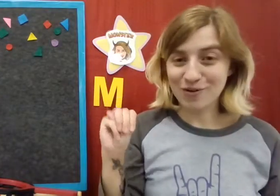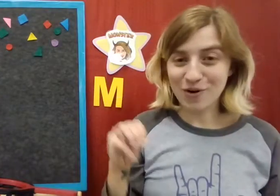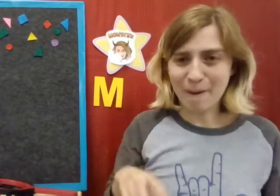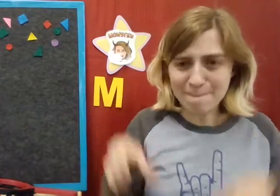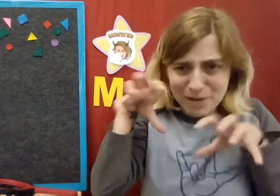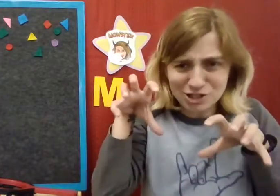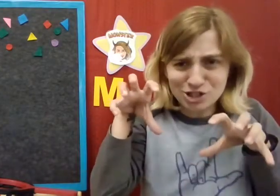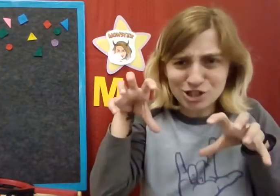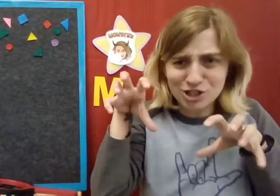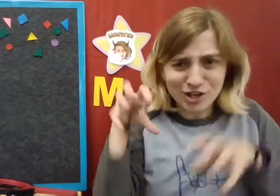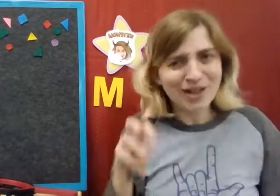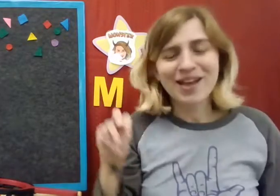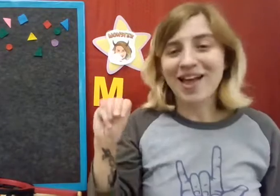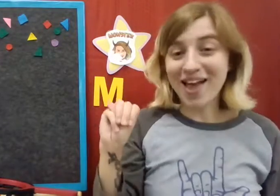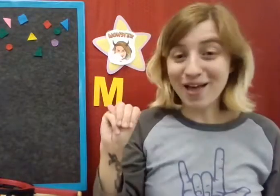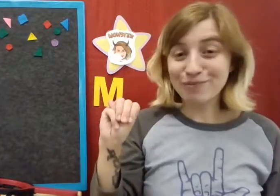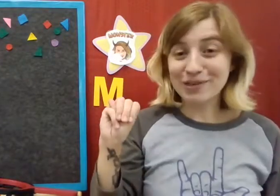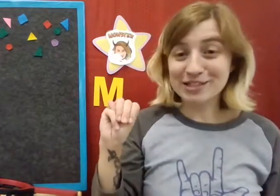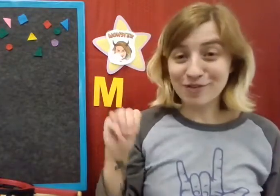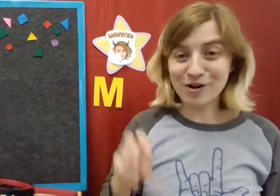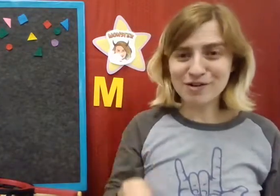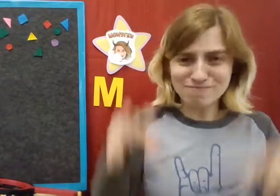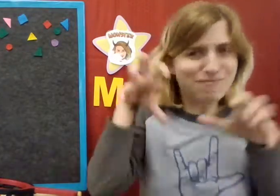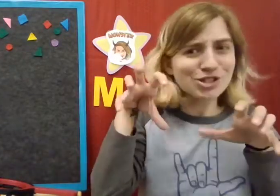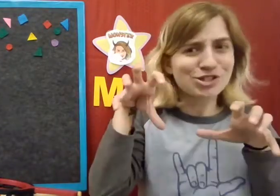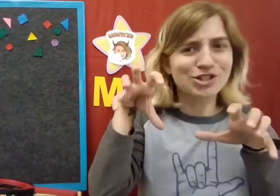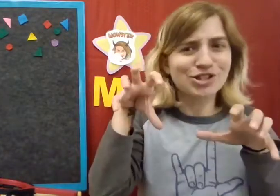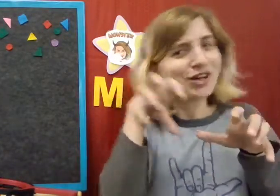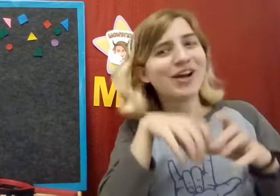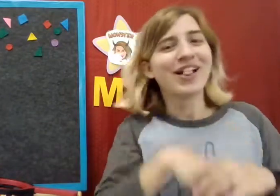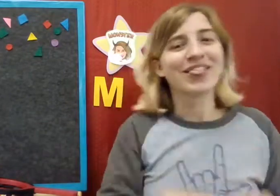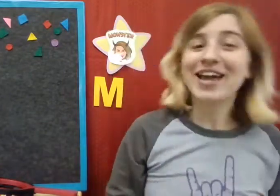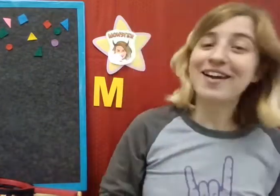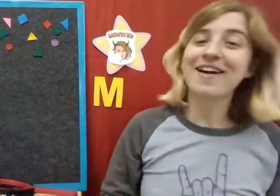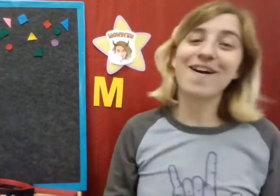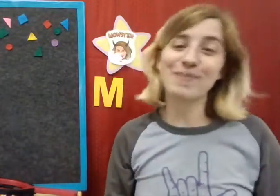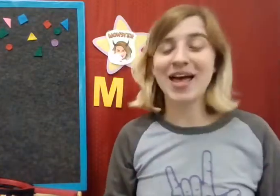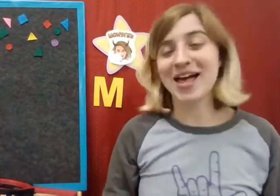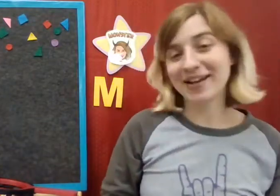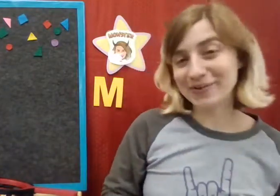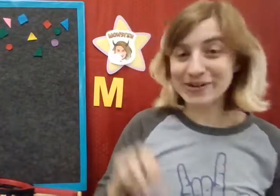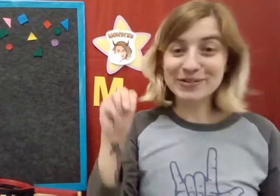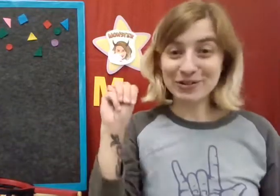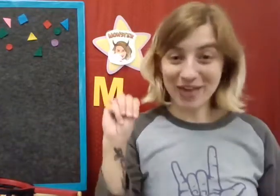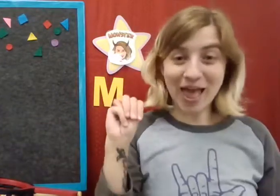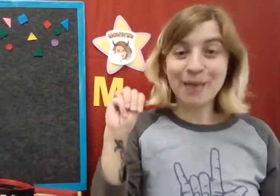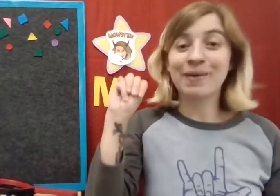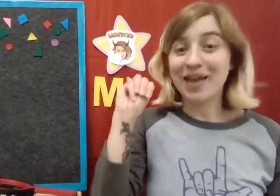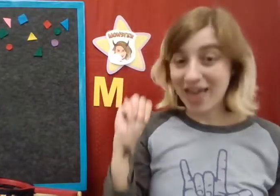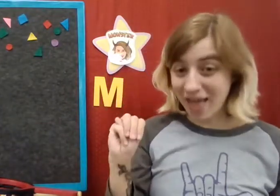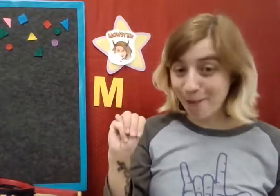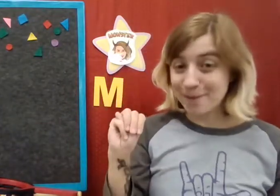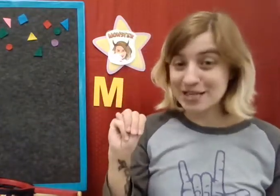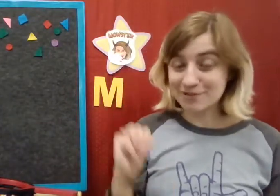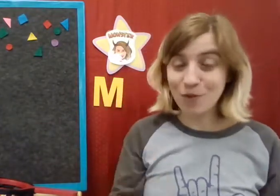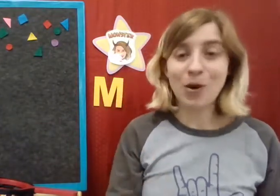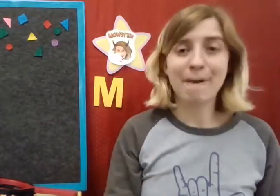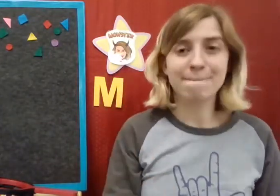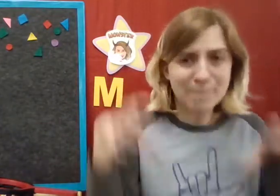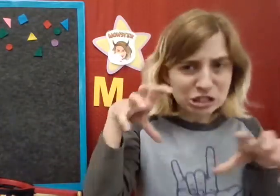for monster. M is for monster. There are many words with M. M is for